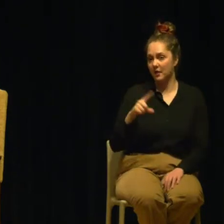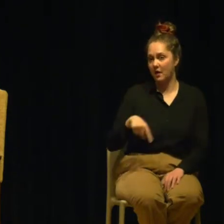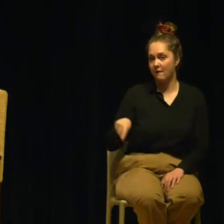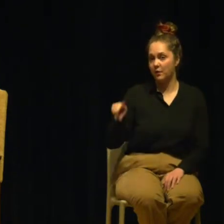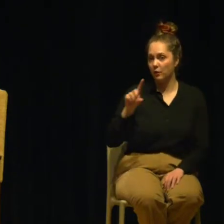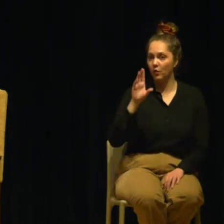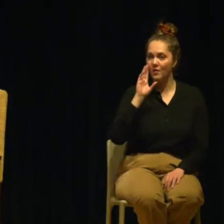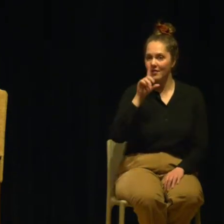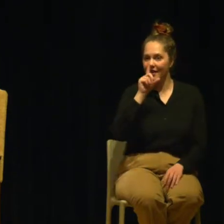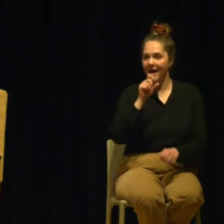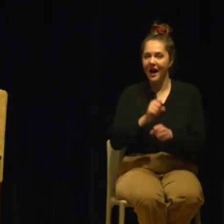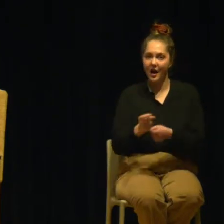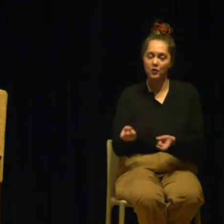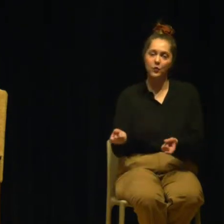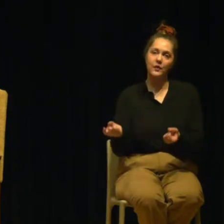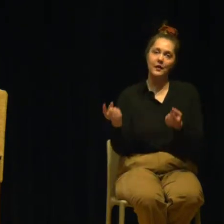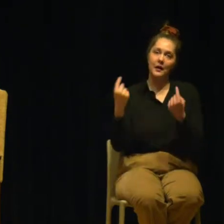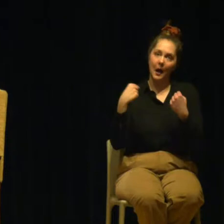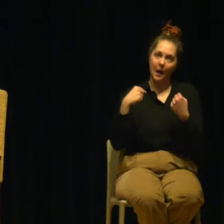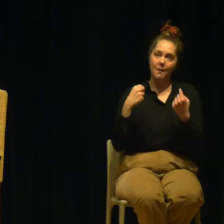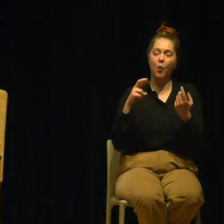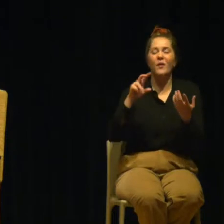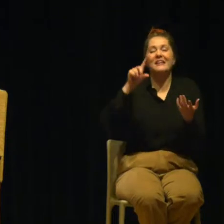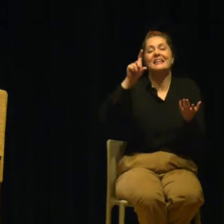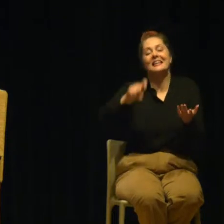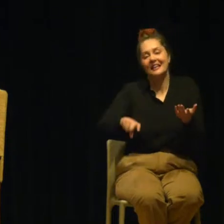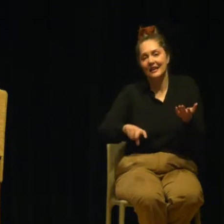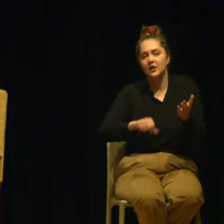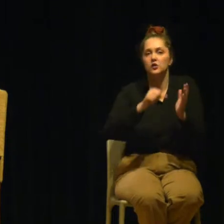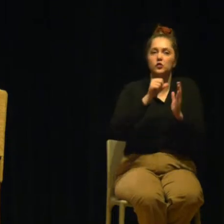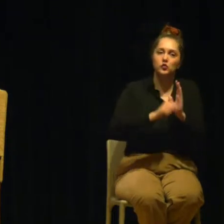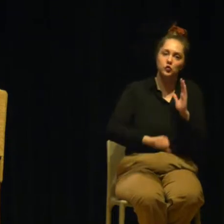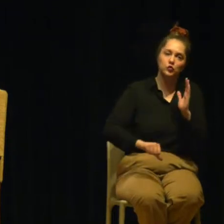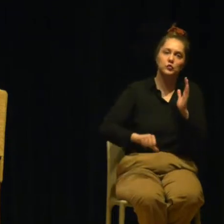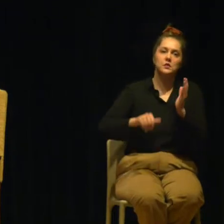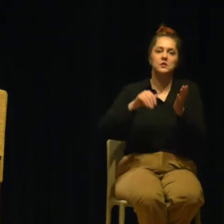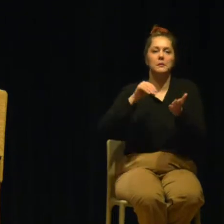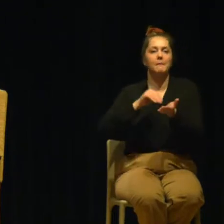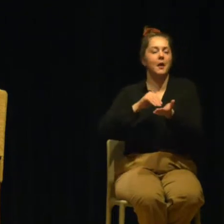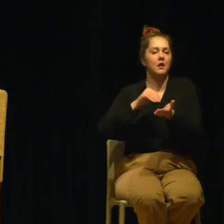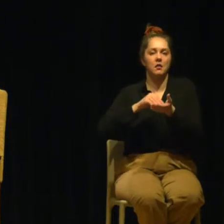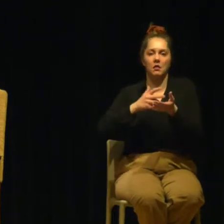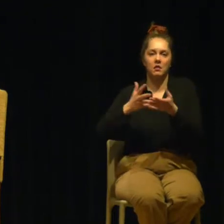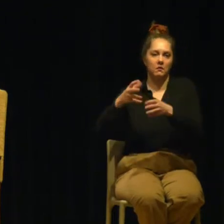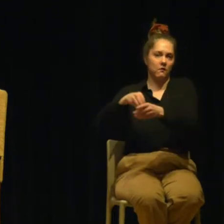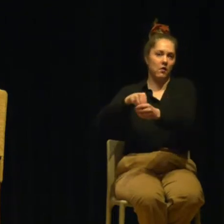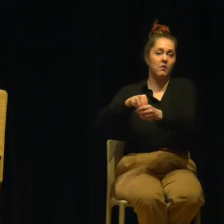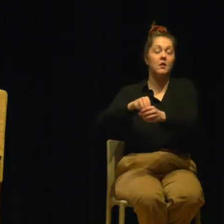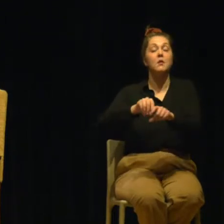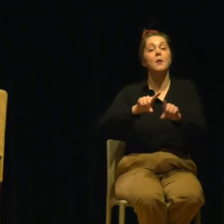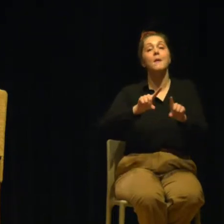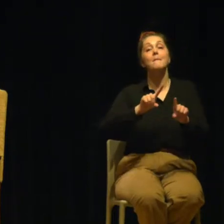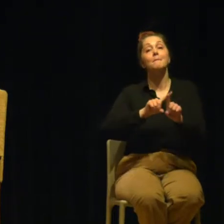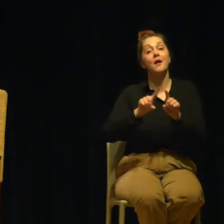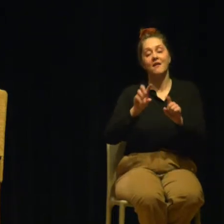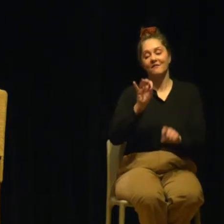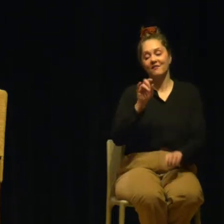will actually need some sort of medical or surgical intervention. But the fact that they are